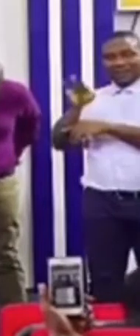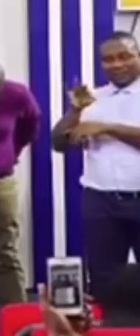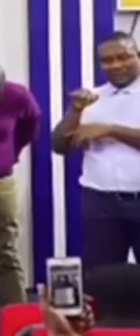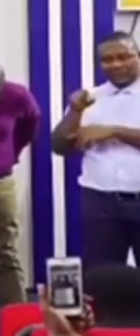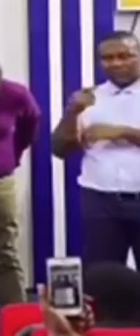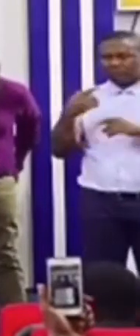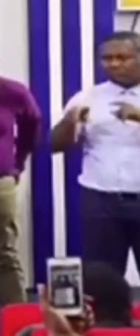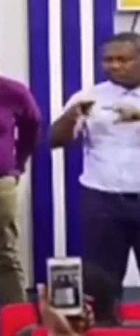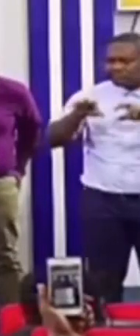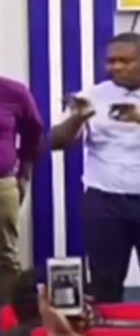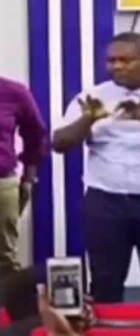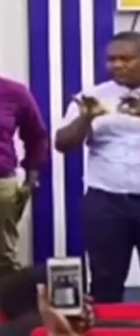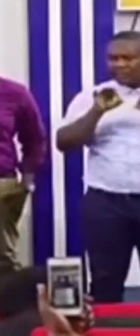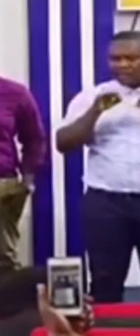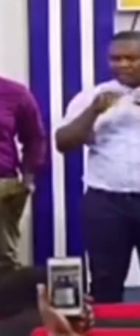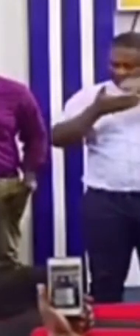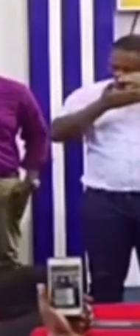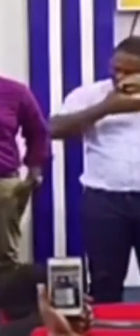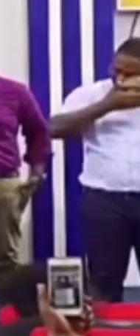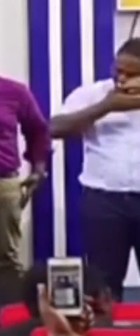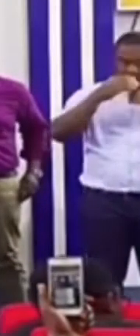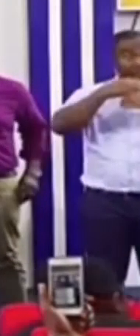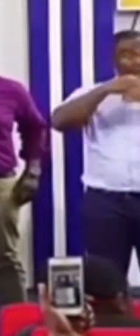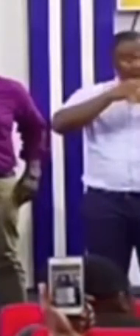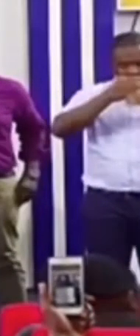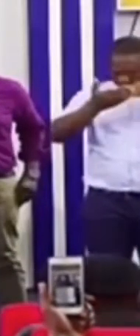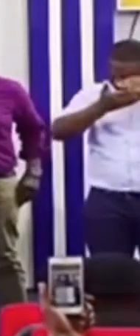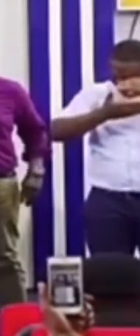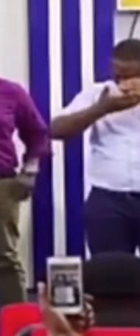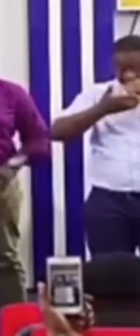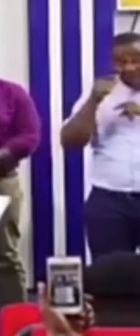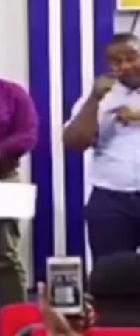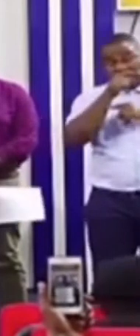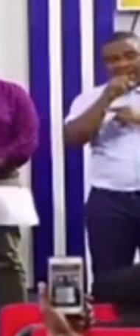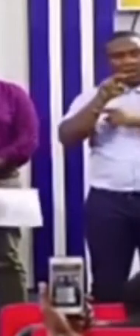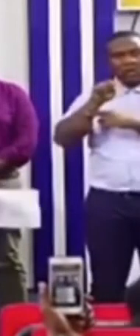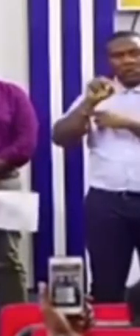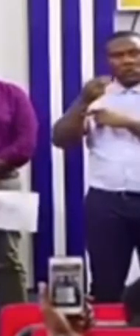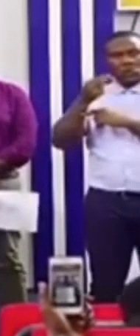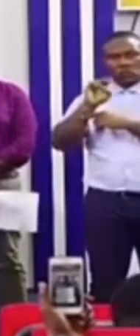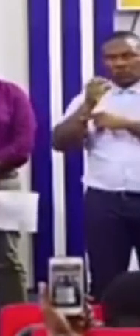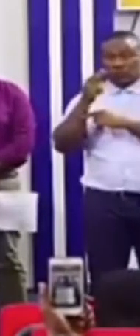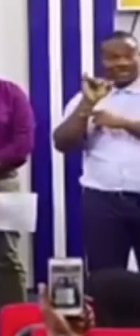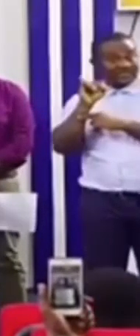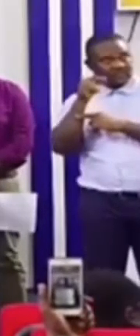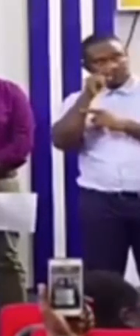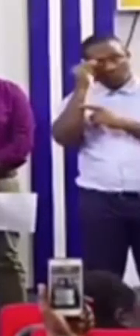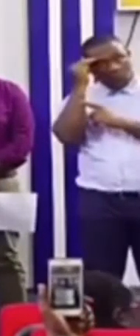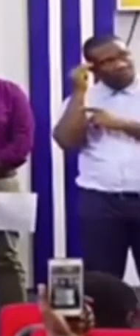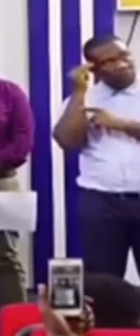taken same day. The sample was sent to Noguchi Memorial Institute Medical